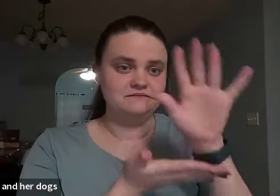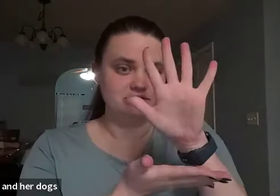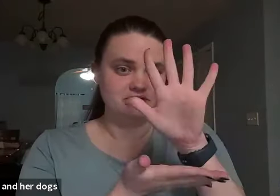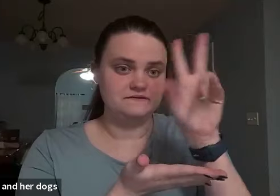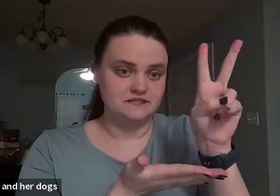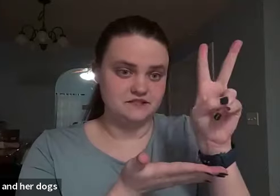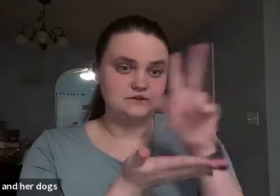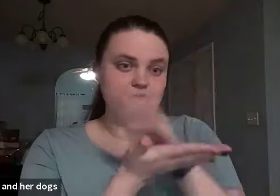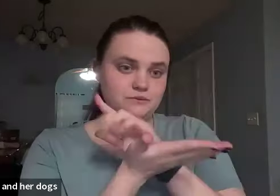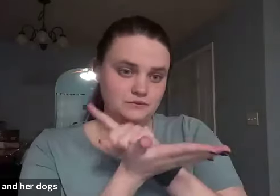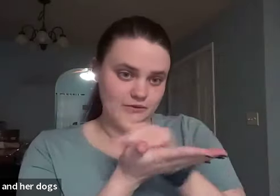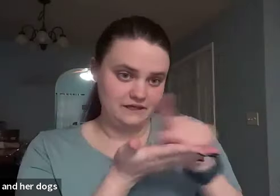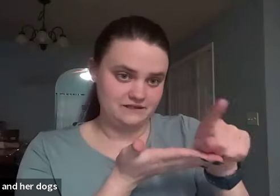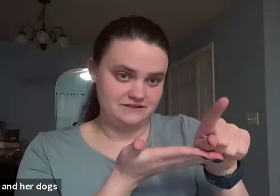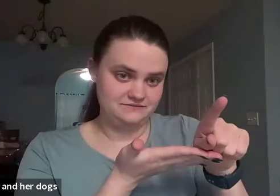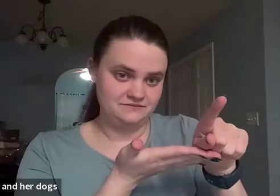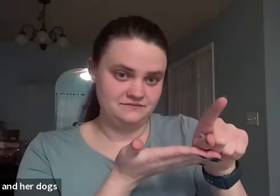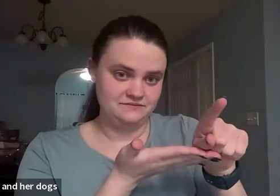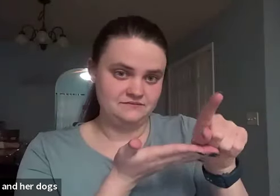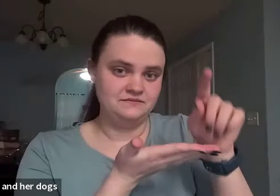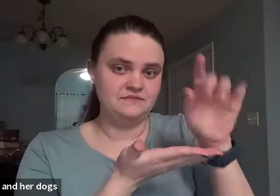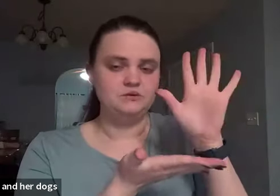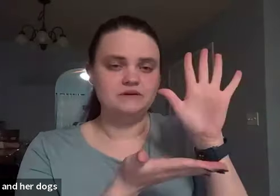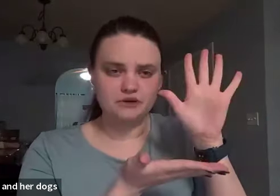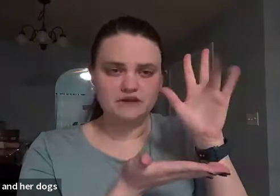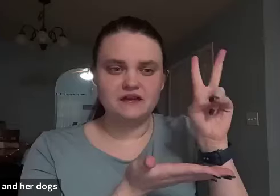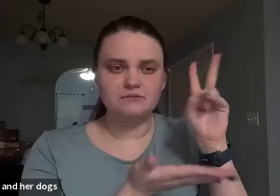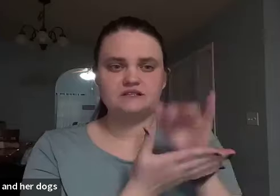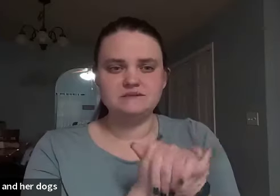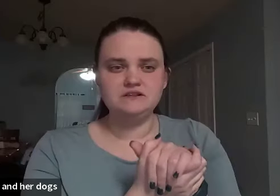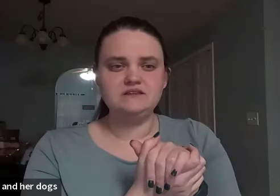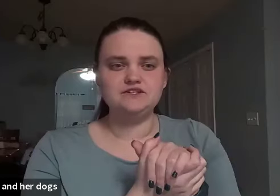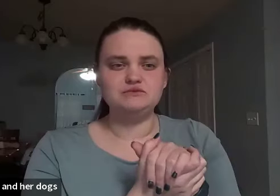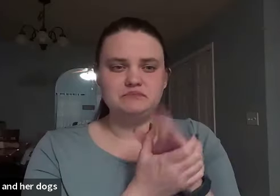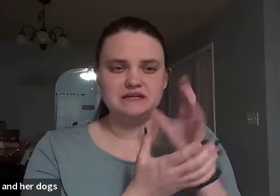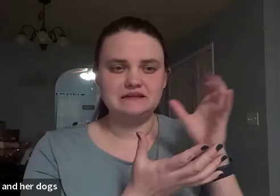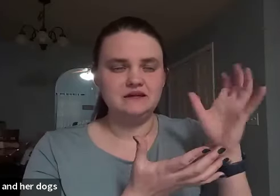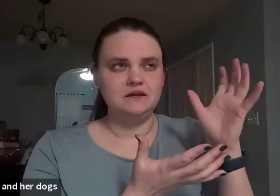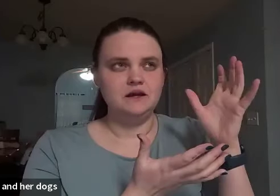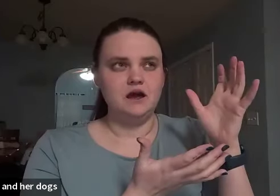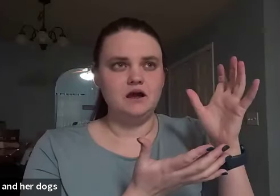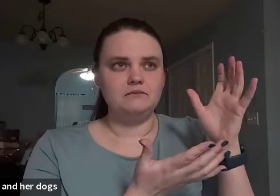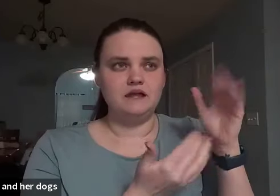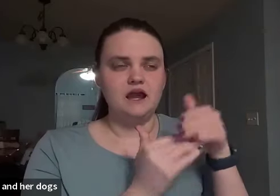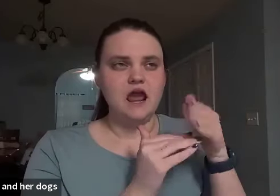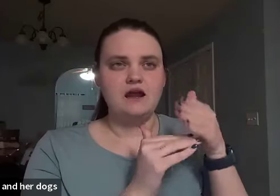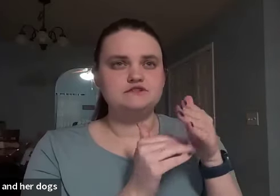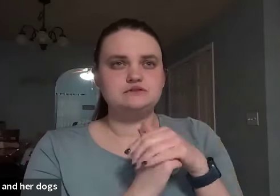So 52 weeks. You would bring that number. Typically, if you do big, like kind of after